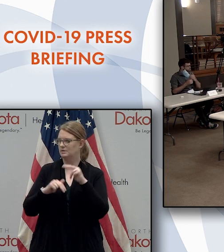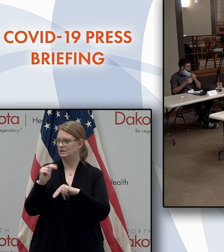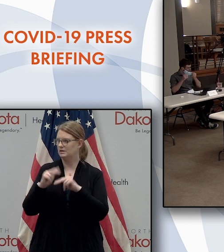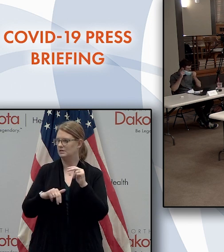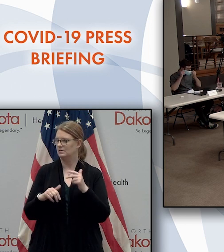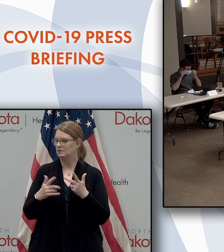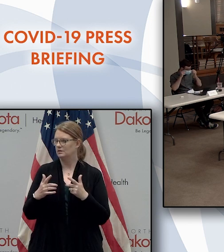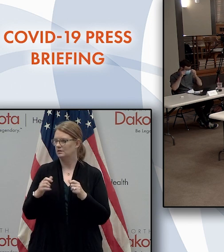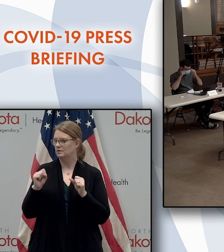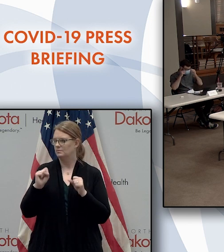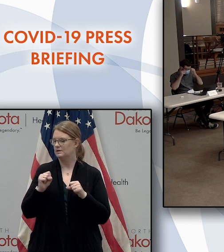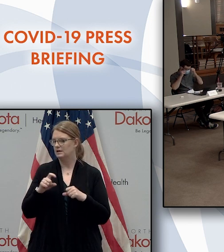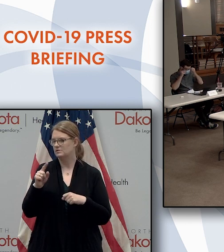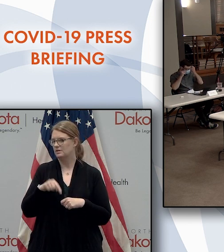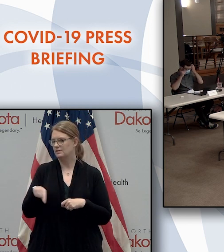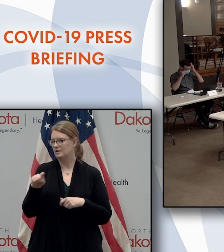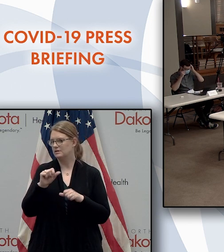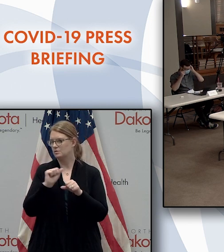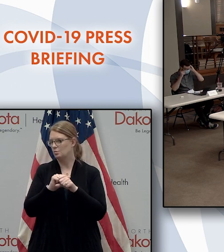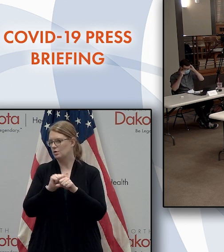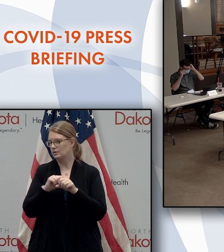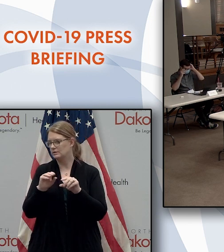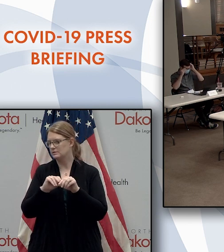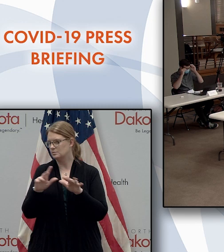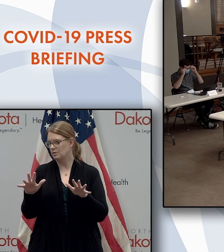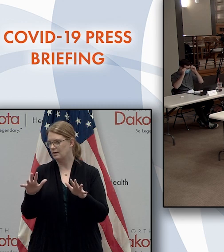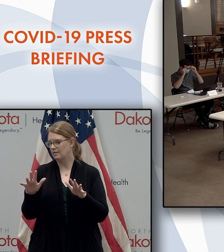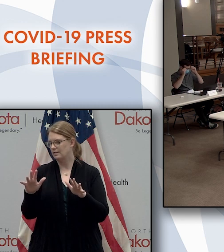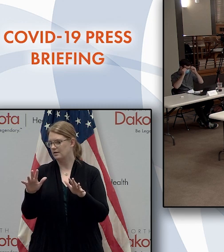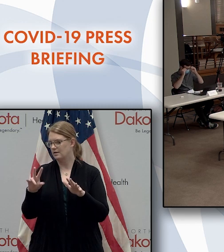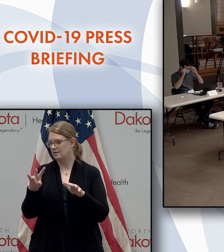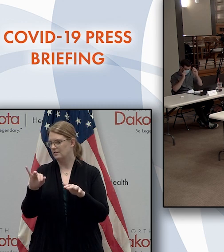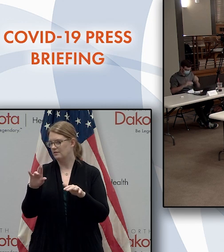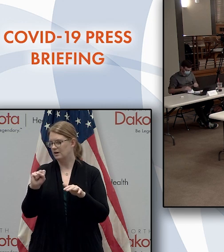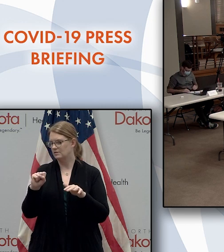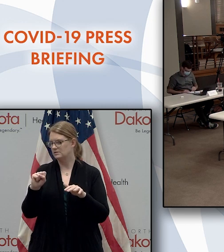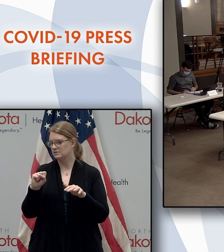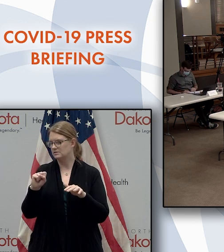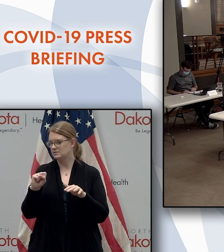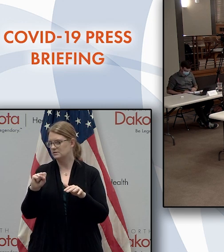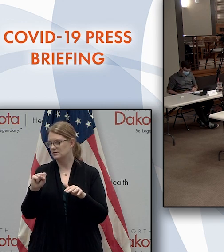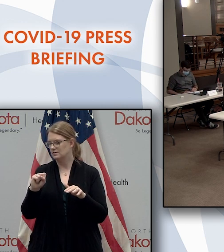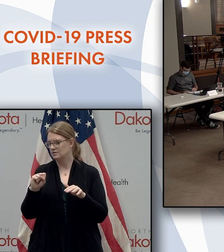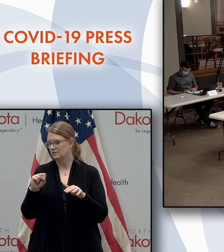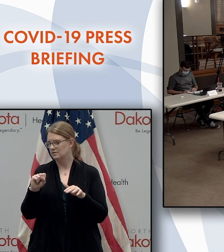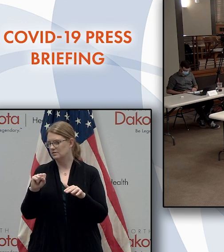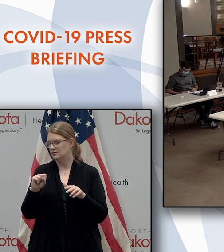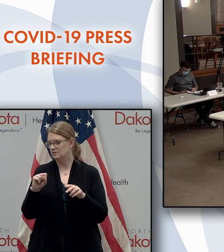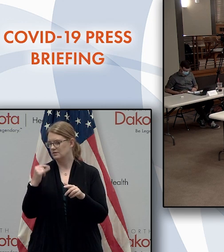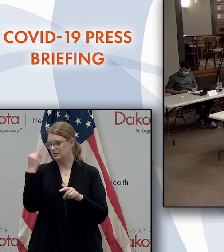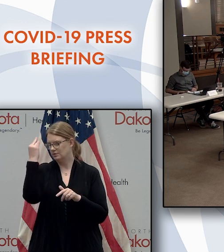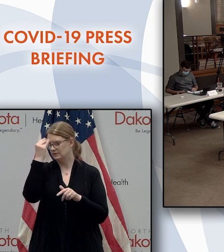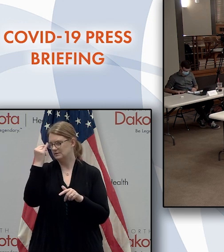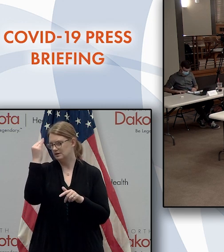to the potential that these workers could spread the virus in a community previously spared from the worst of the pandemic, have you